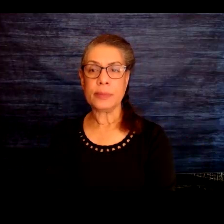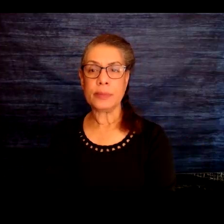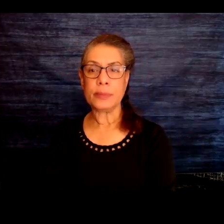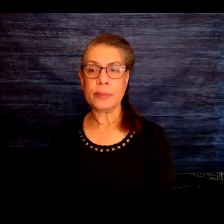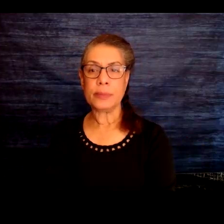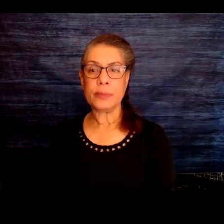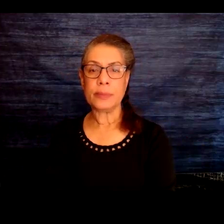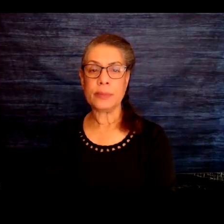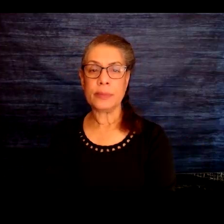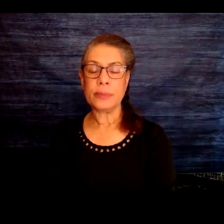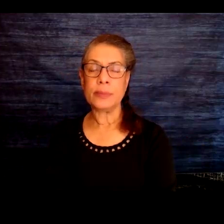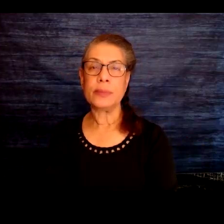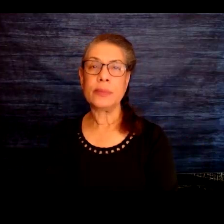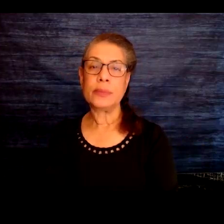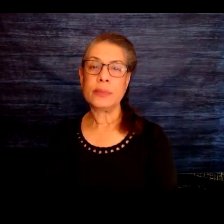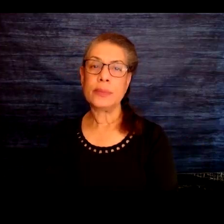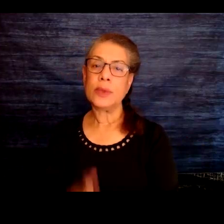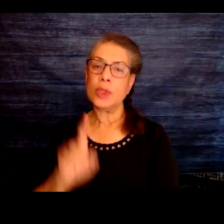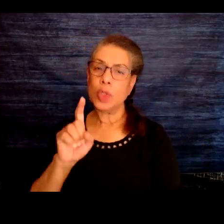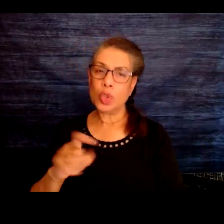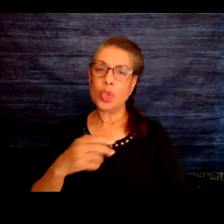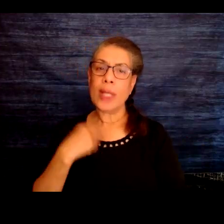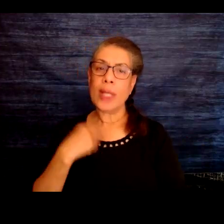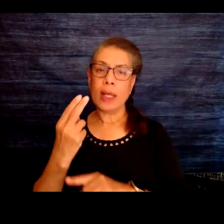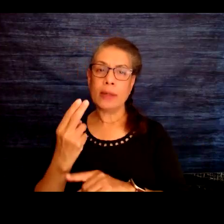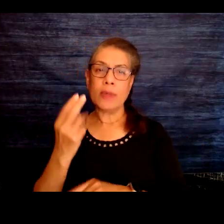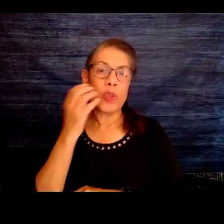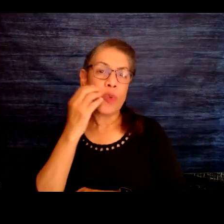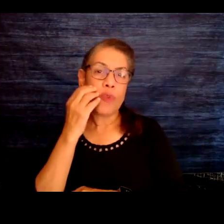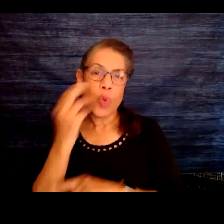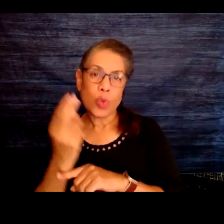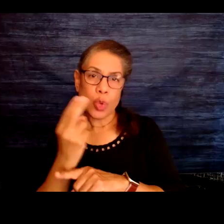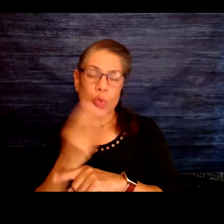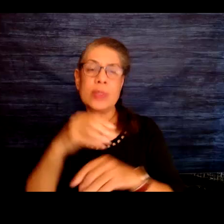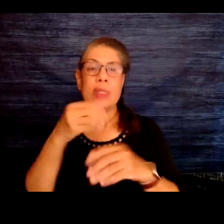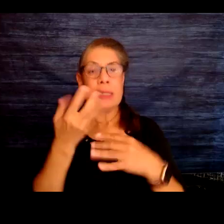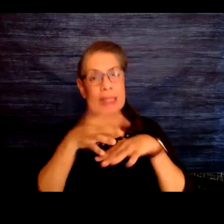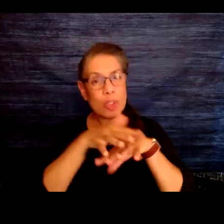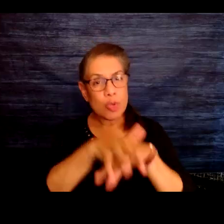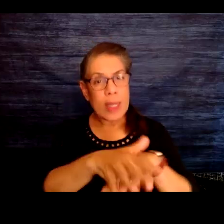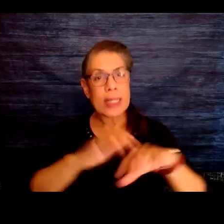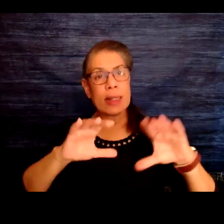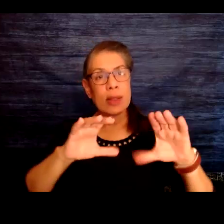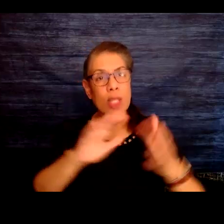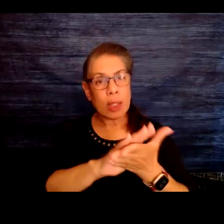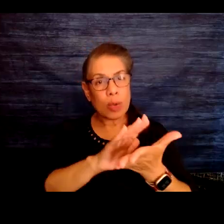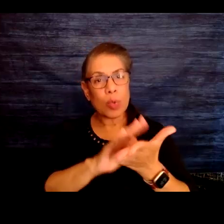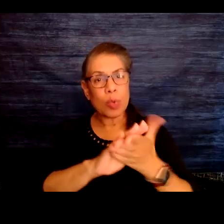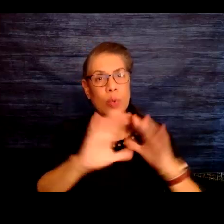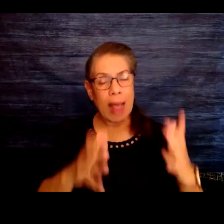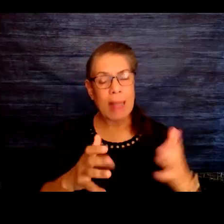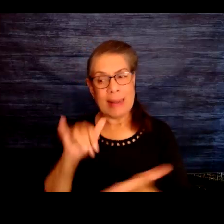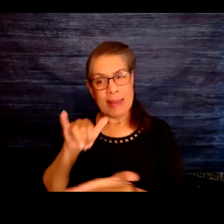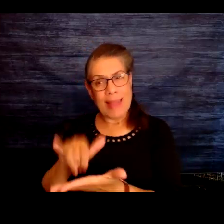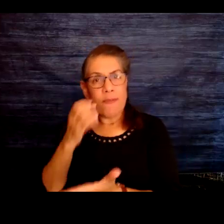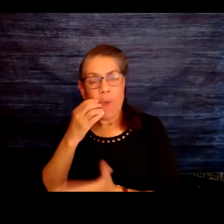the use of cell phones should be integrated into education and should be used as a tool for them